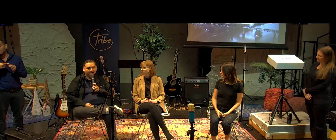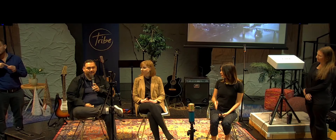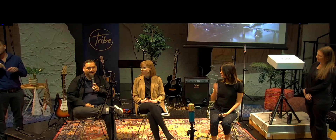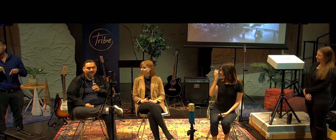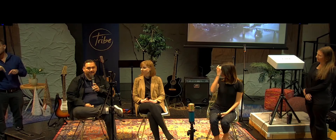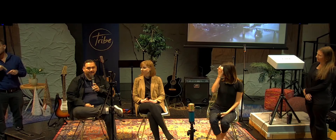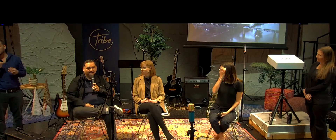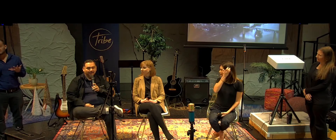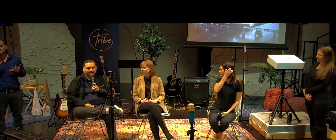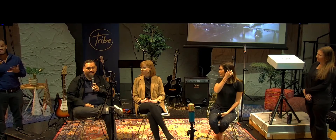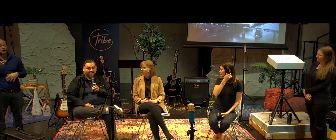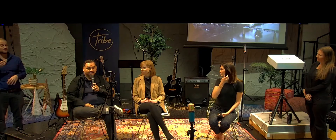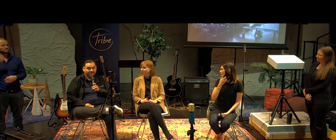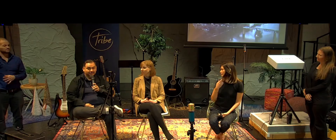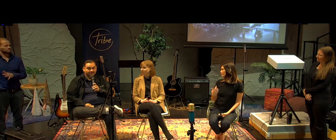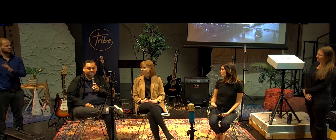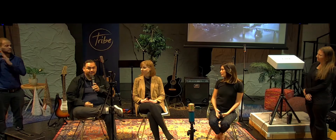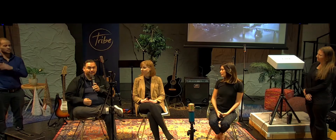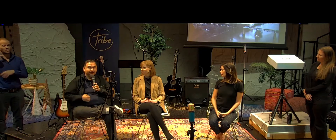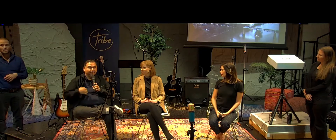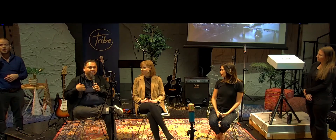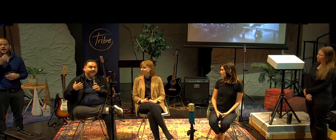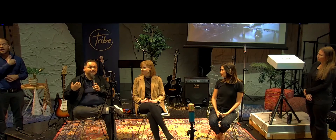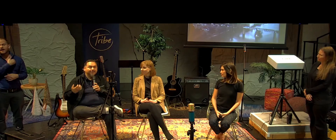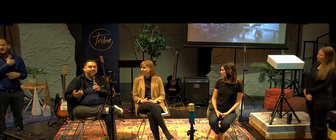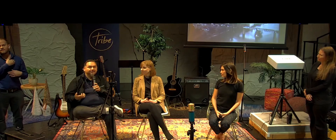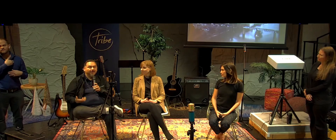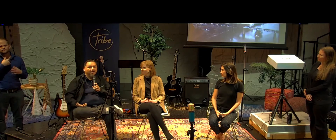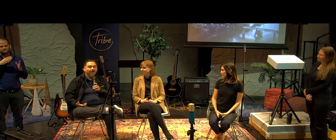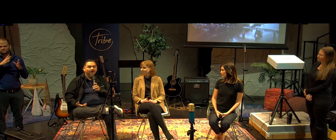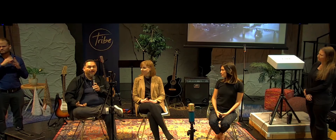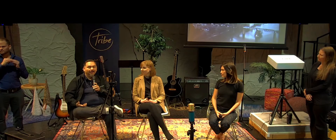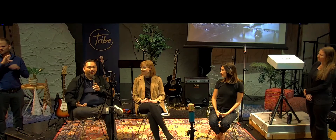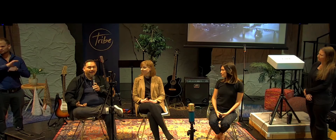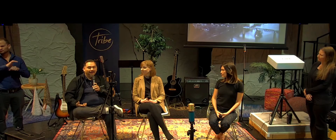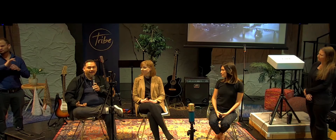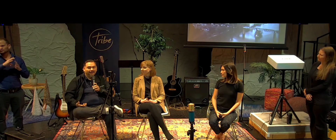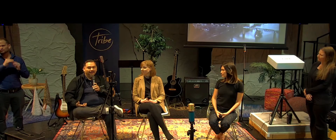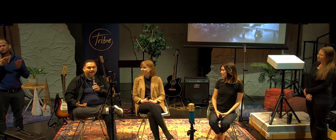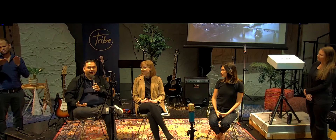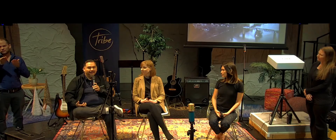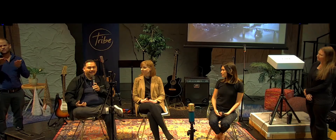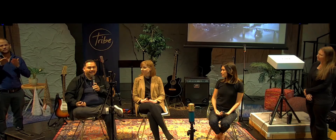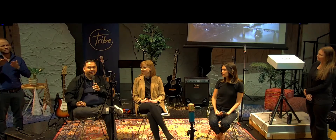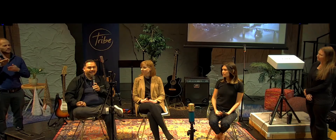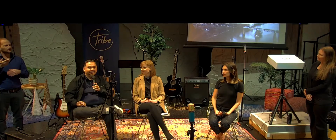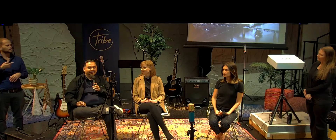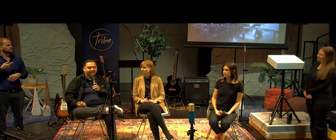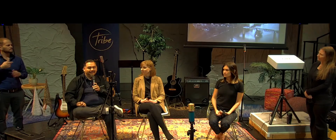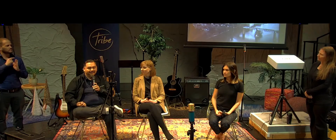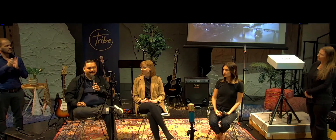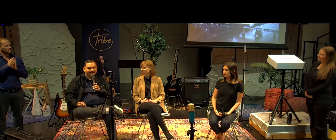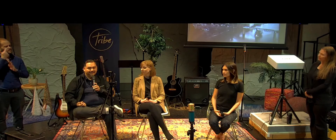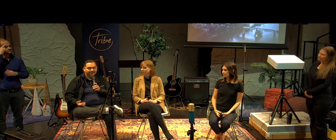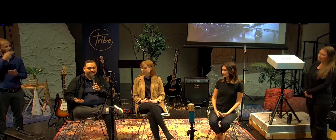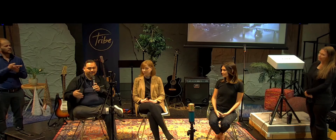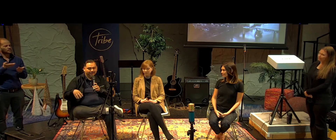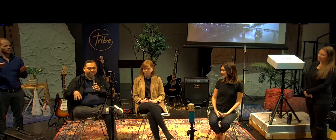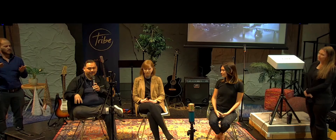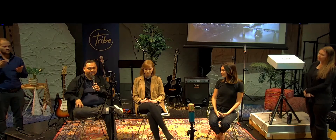when we had the congregational service, and it was about finding moments of awe. And I think it ties